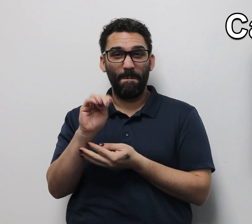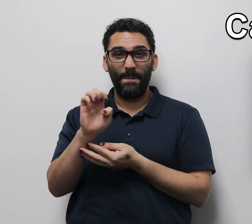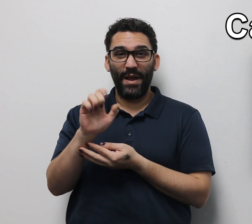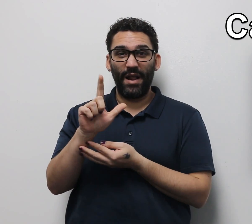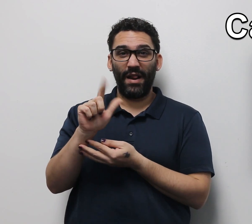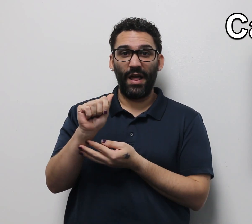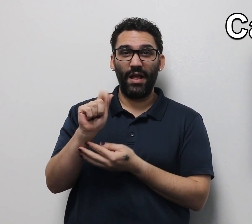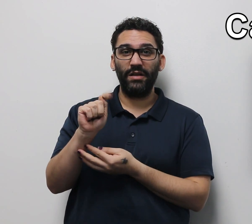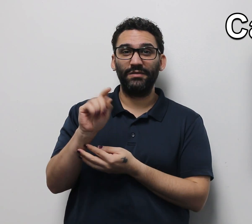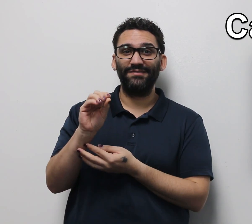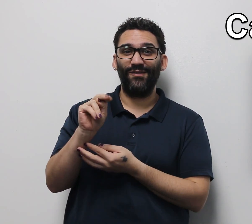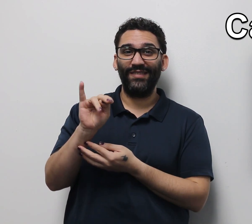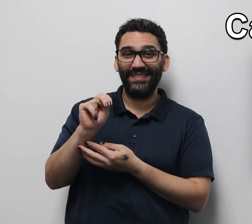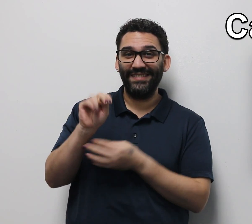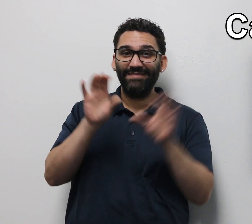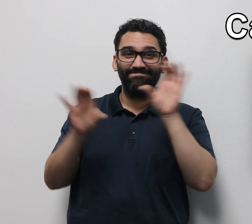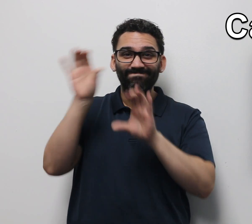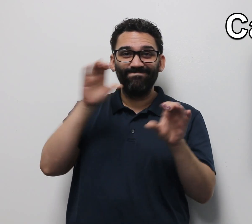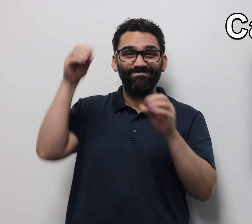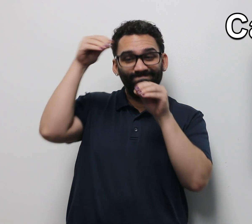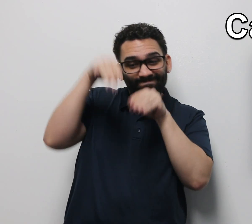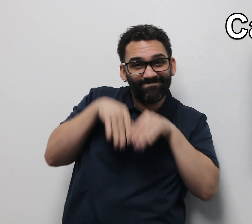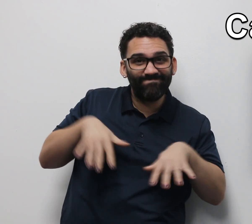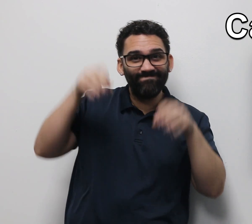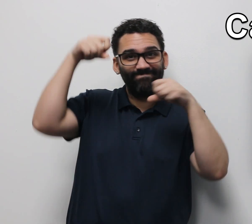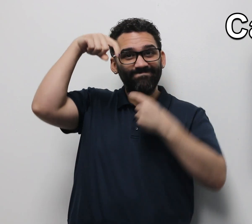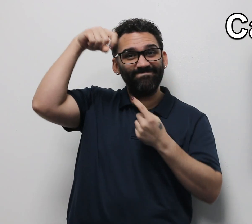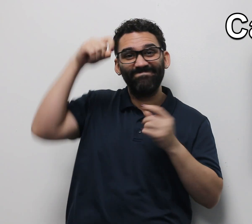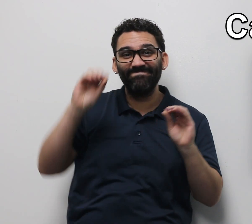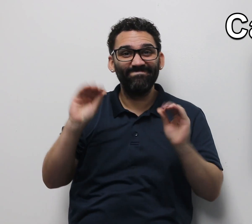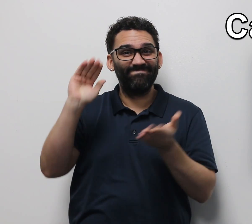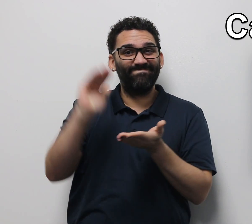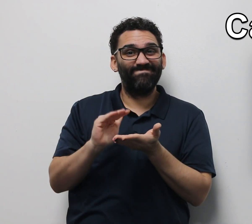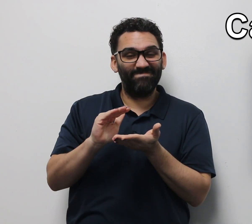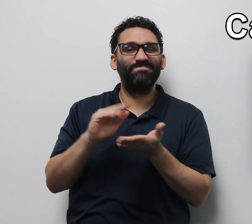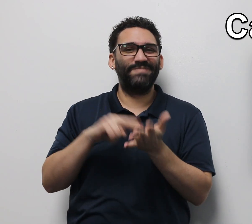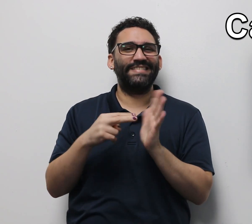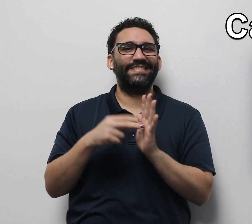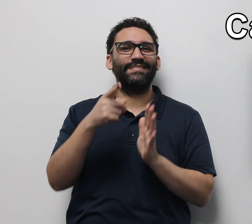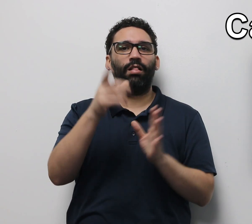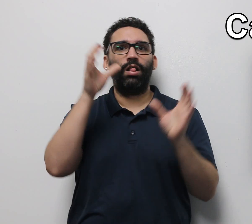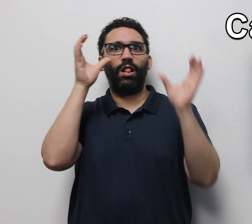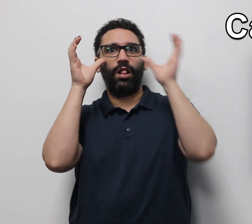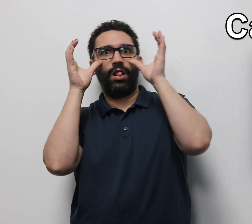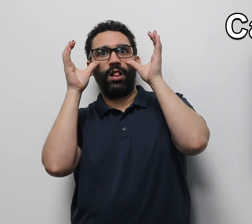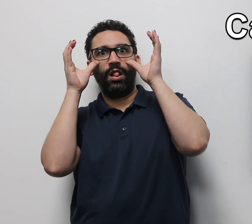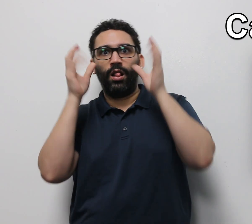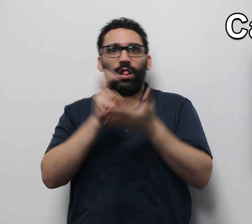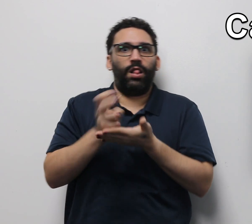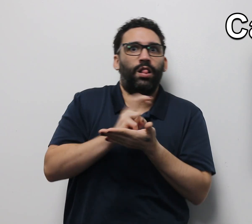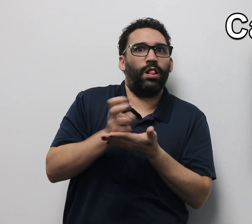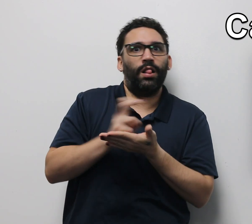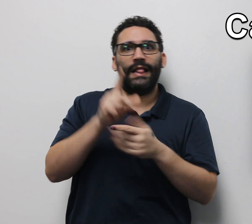On the other hand, low melatonin levels can cause insomnia and feeling of restlessness throughout the night.